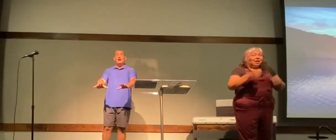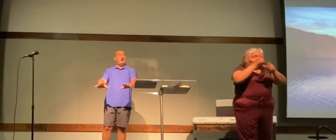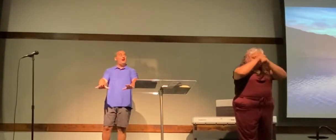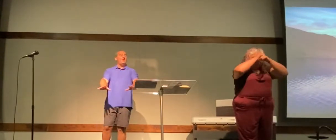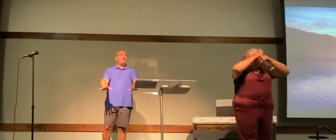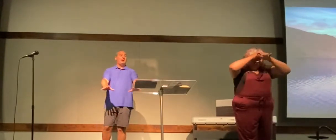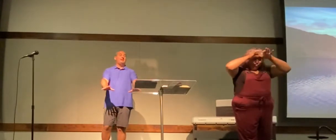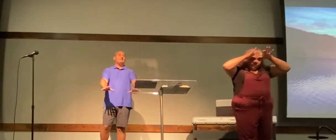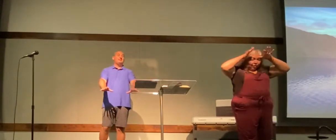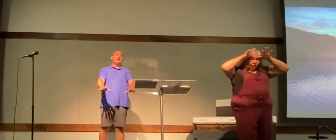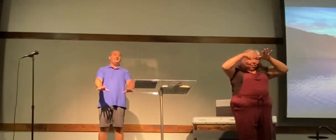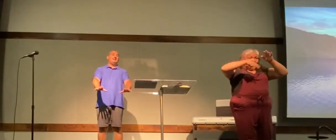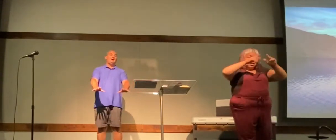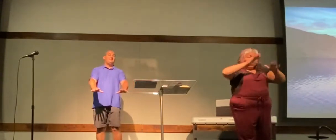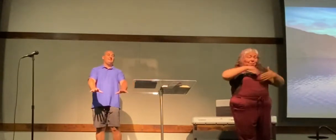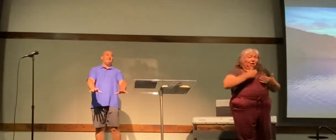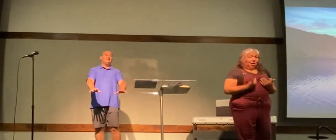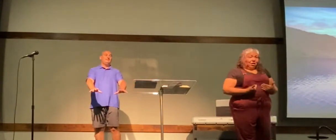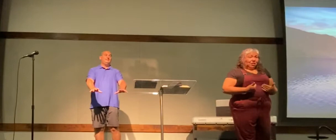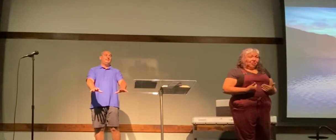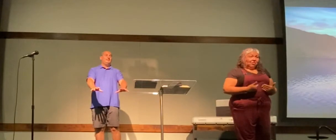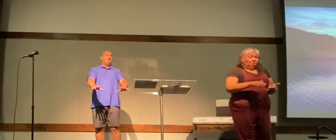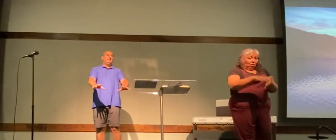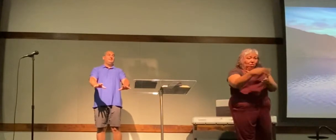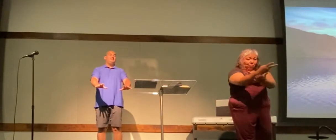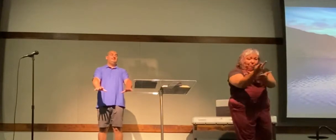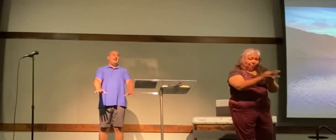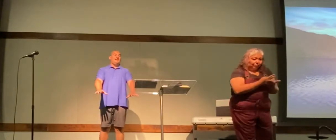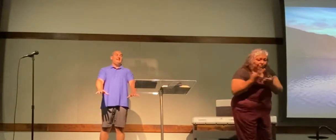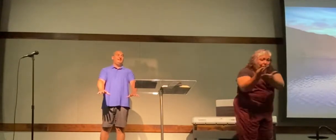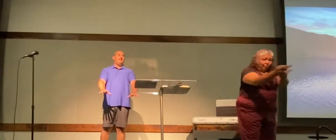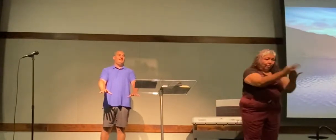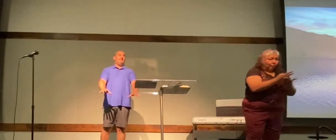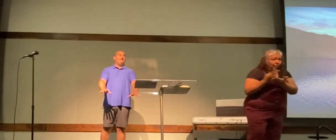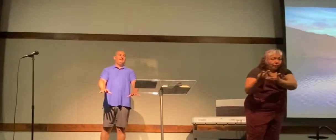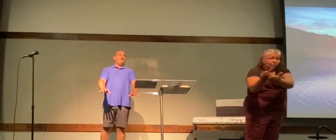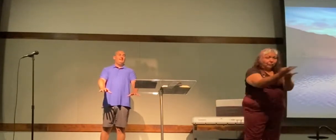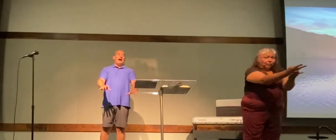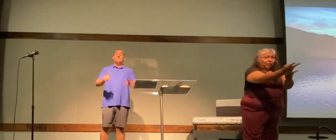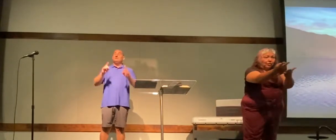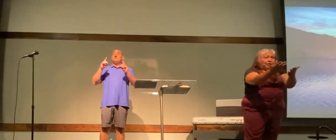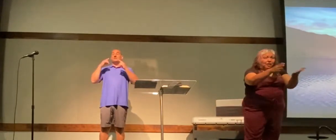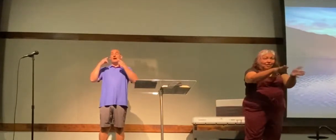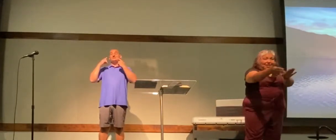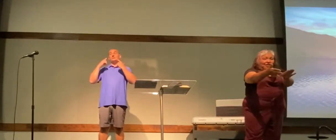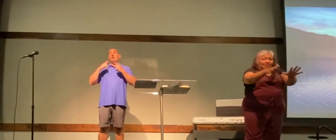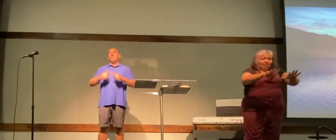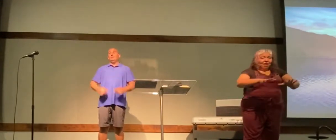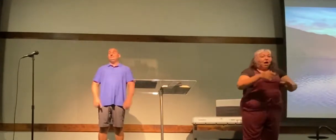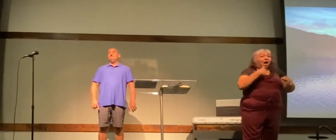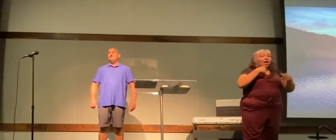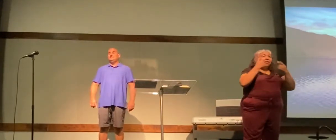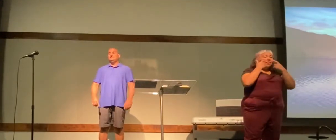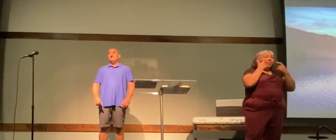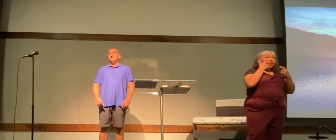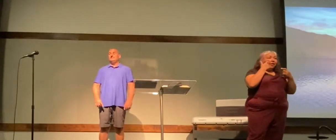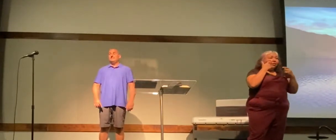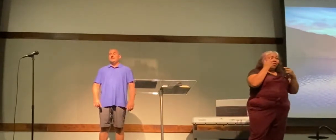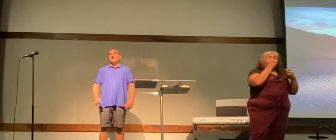now. All the bodies are laying down, dead. I believe their eyes were open.